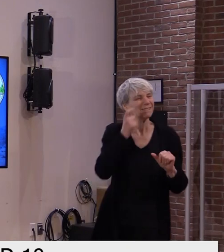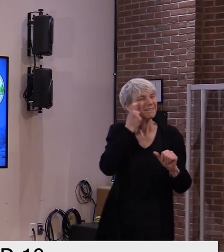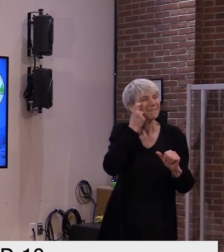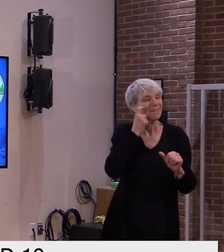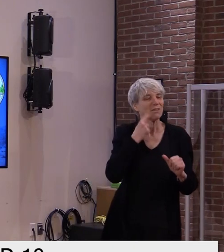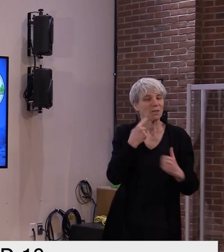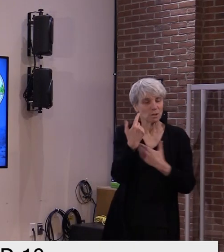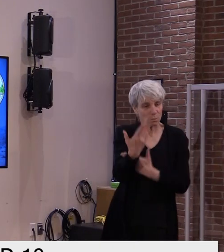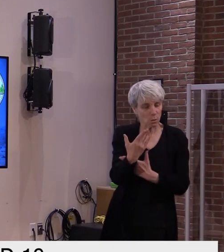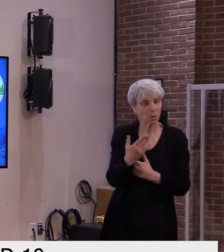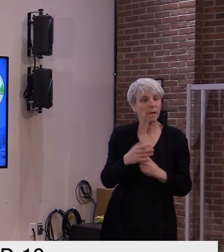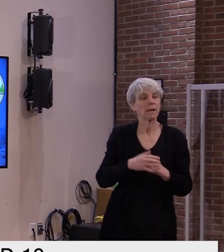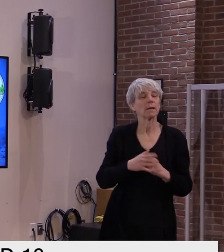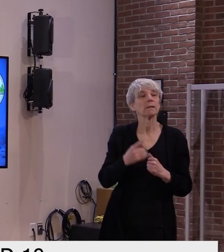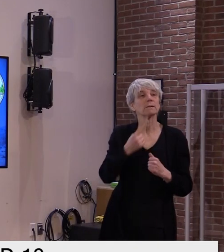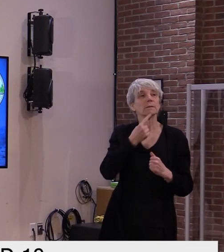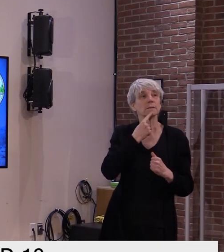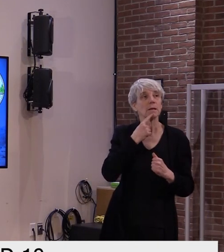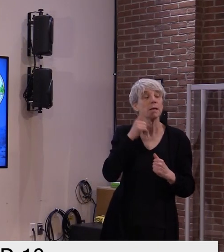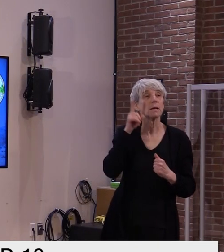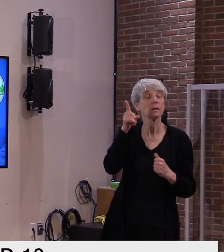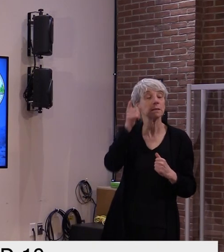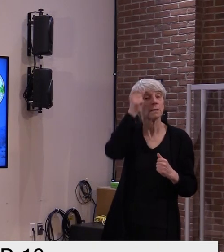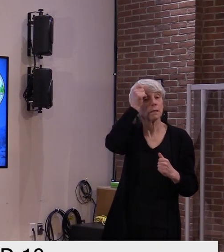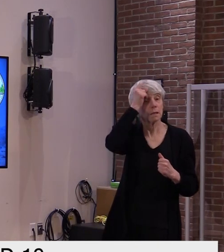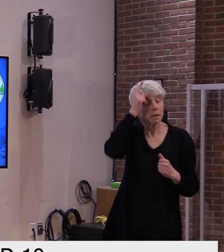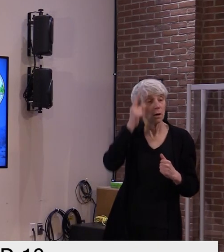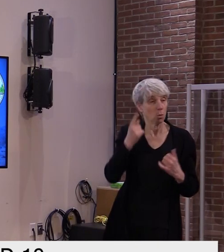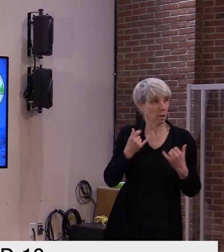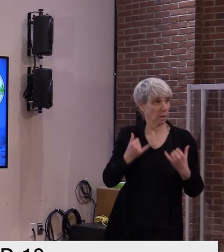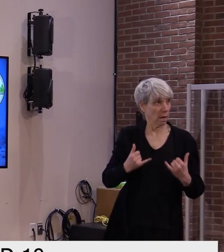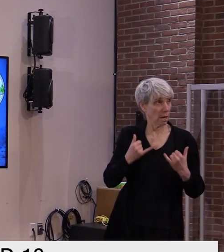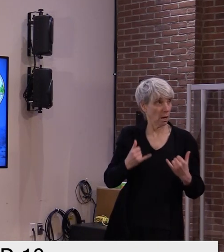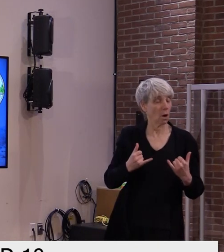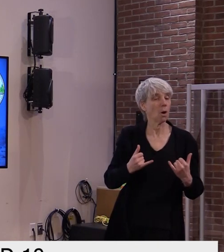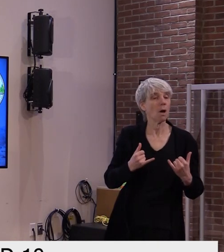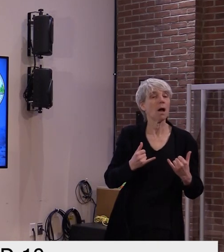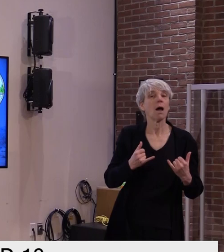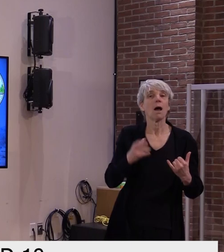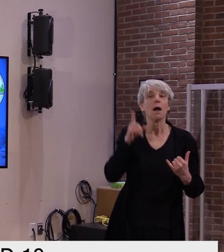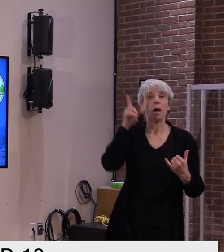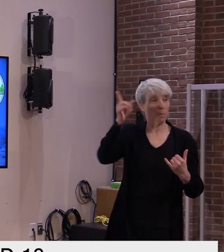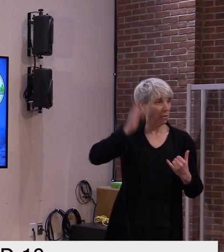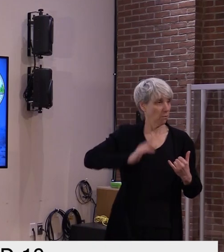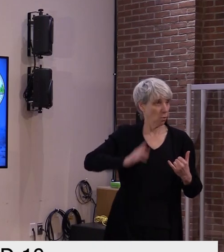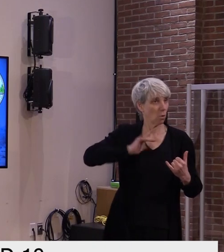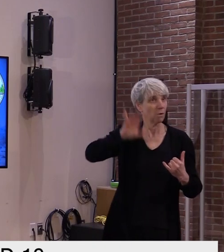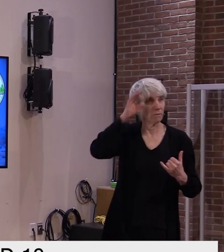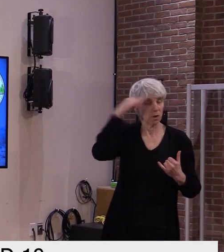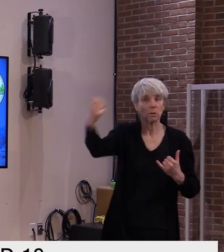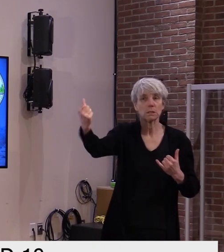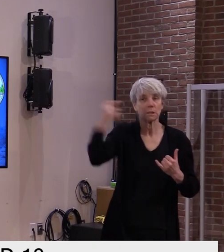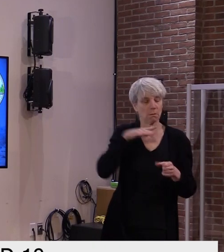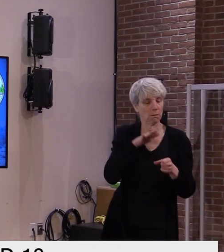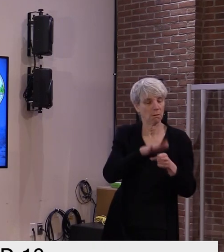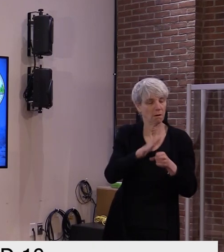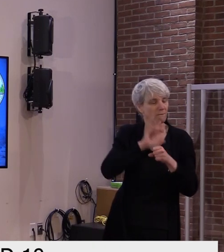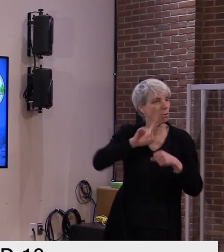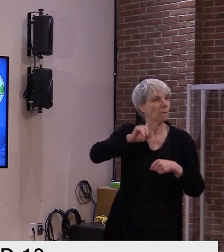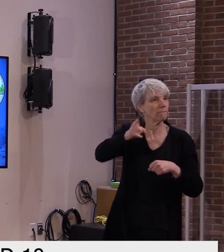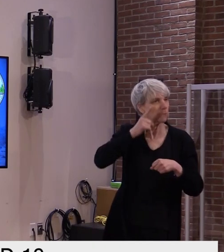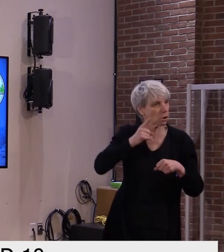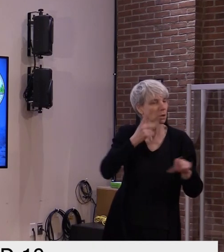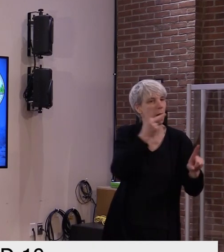they may not withhold the second dose anymore, but send it all initially. We don't really have